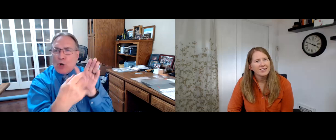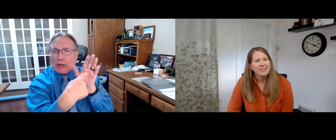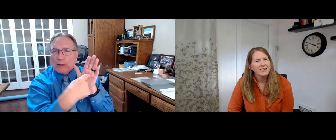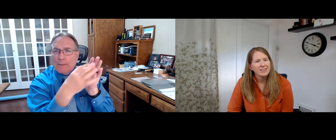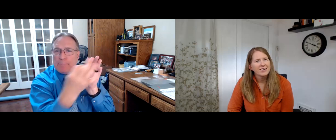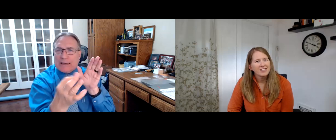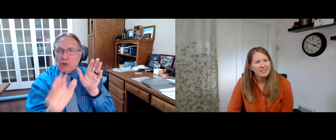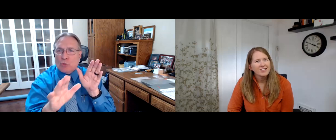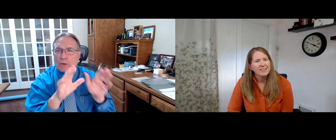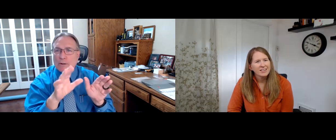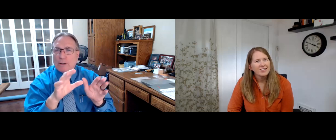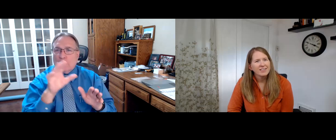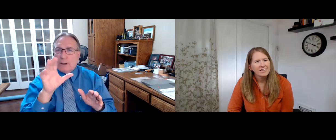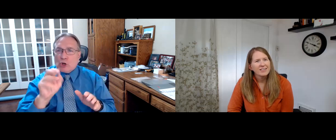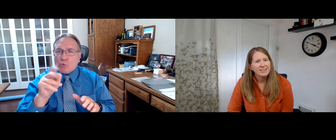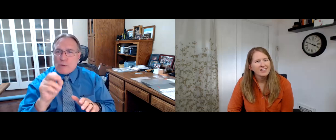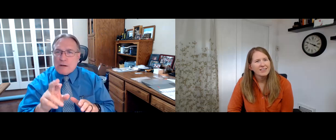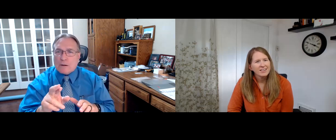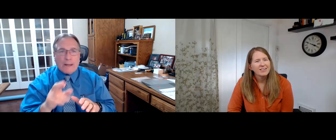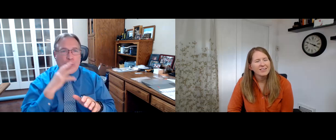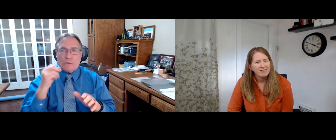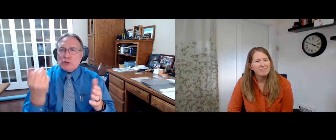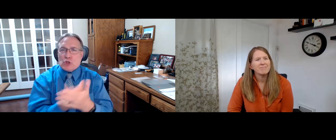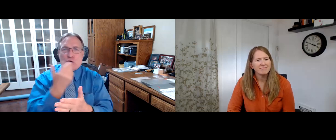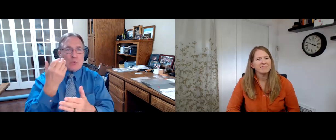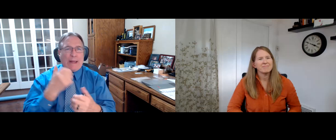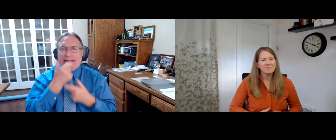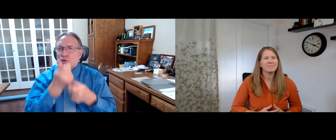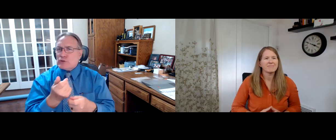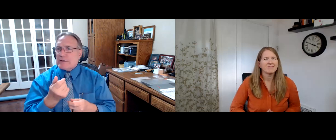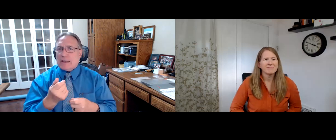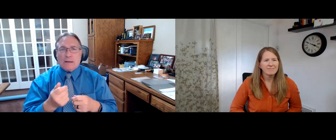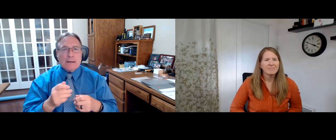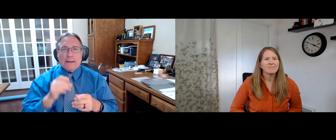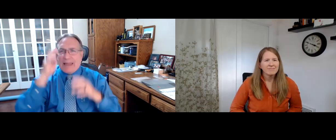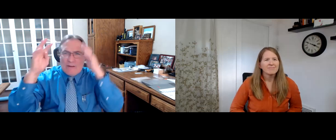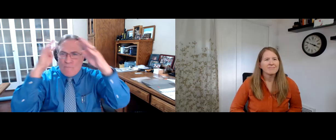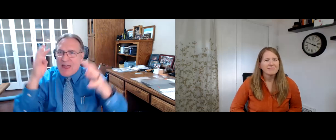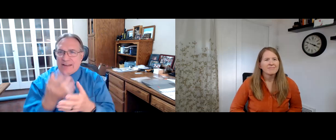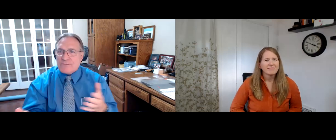book. Pick your career. It was a new, interesting, innovative